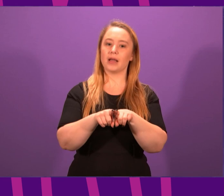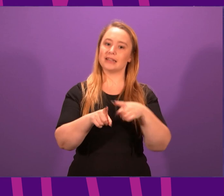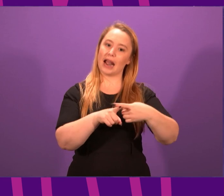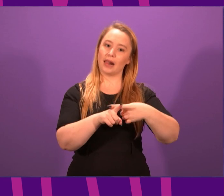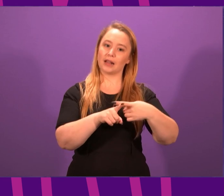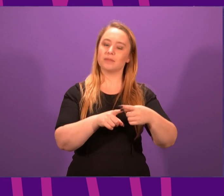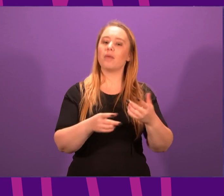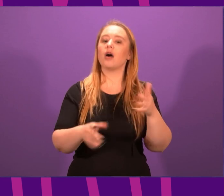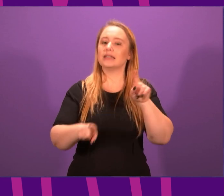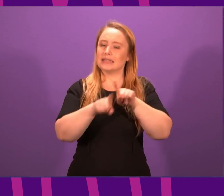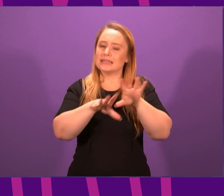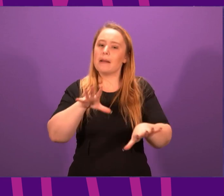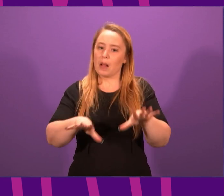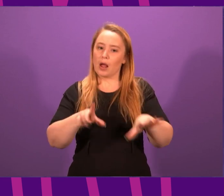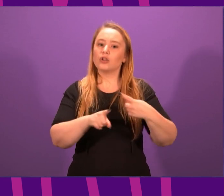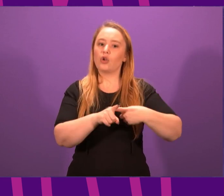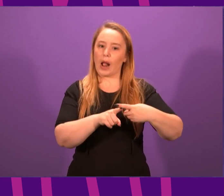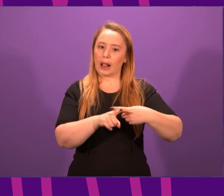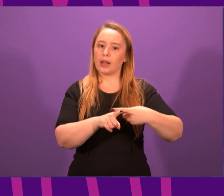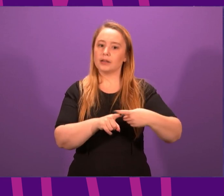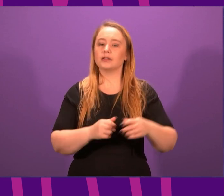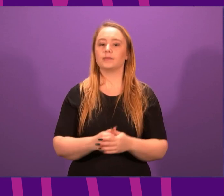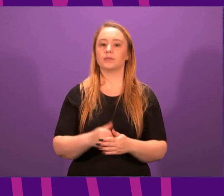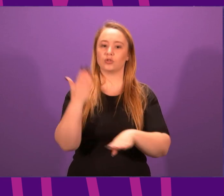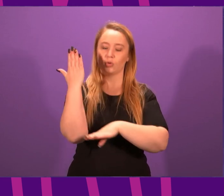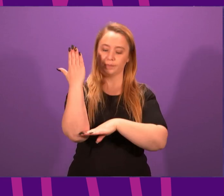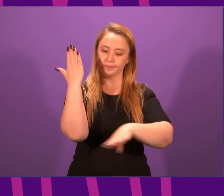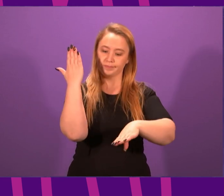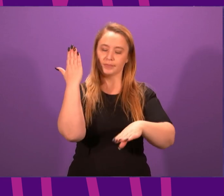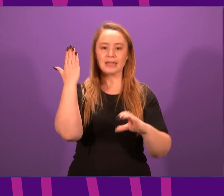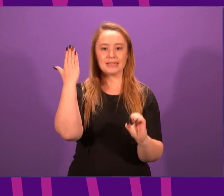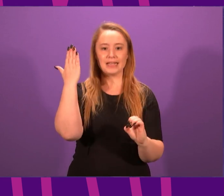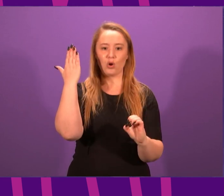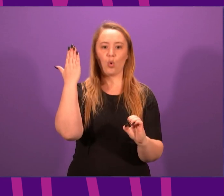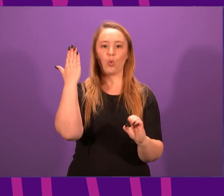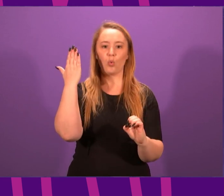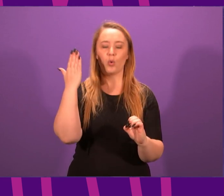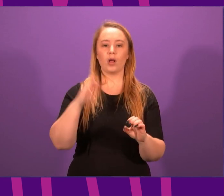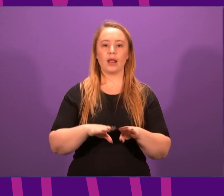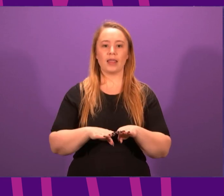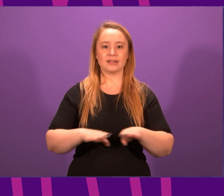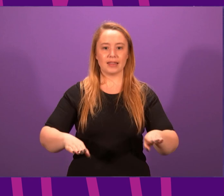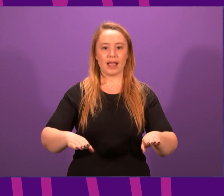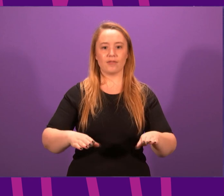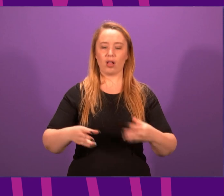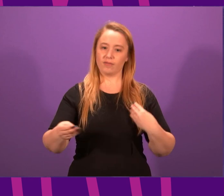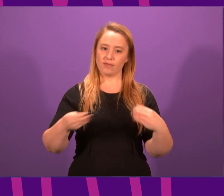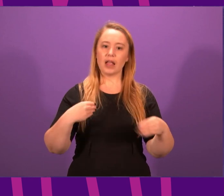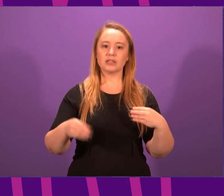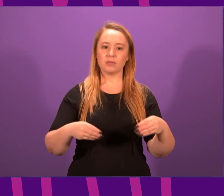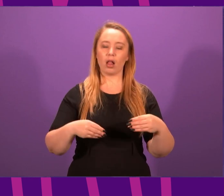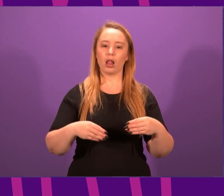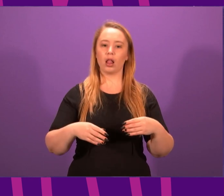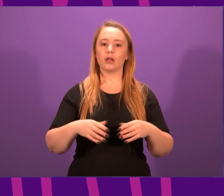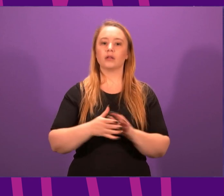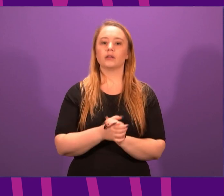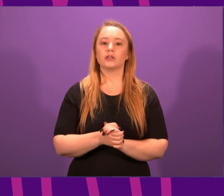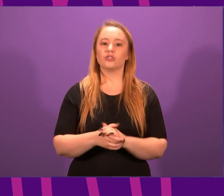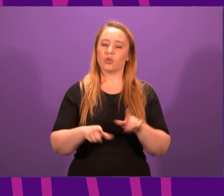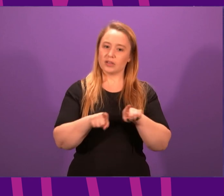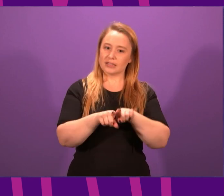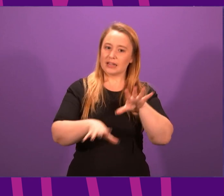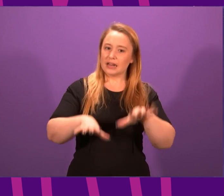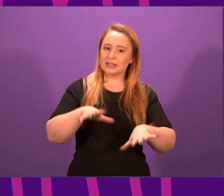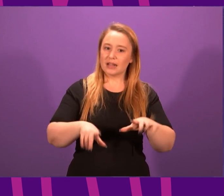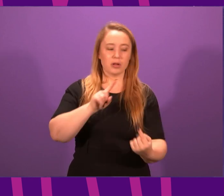England. I explained on Friday that the baseline level 0 is the lowest level of restrictions. It is similar to the state of affairs